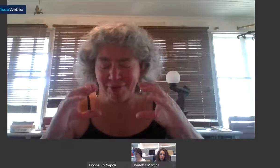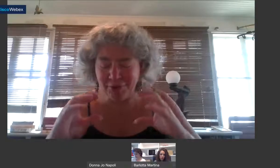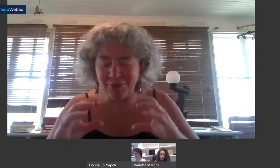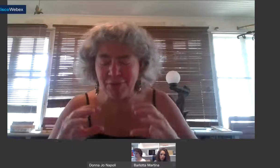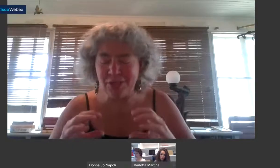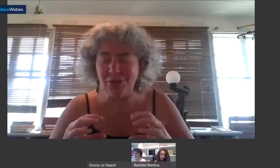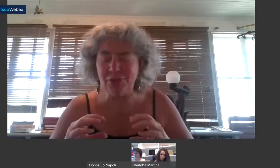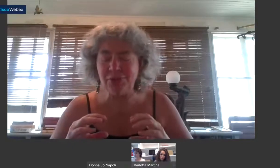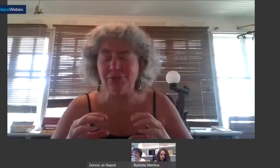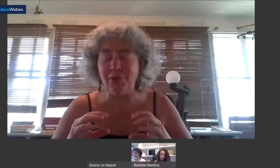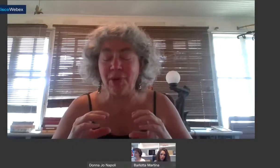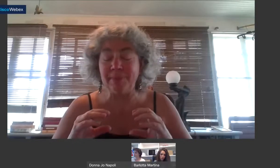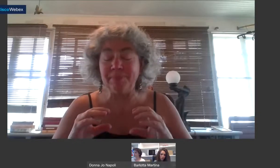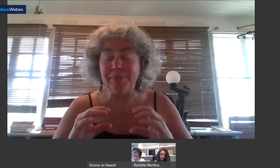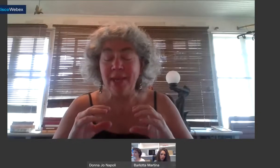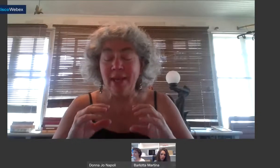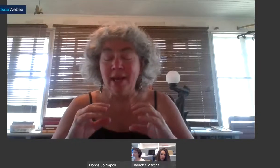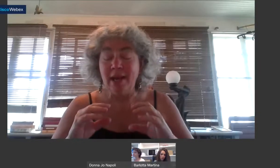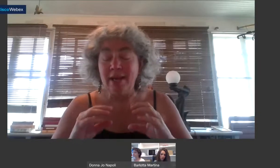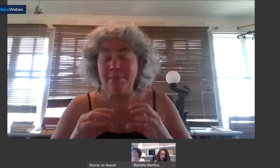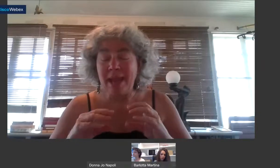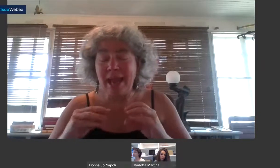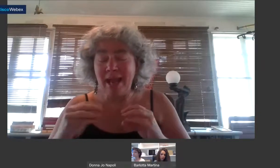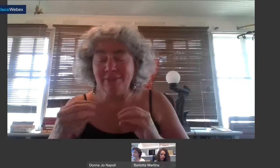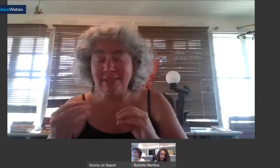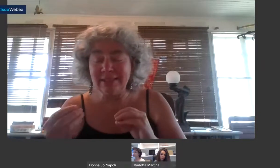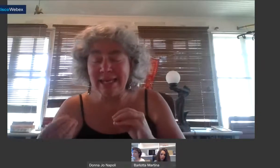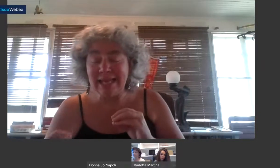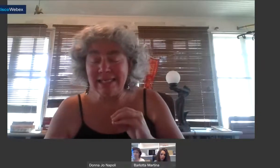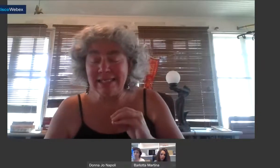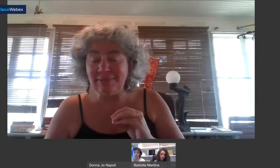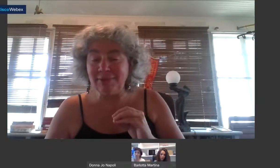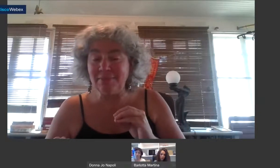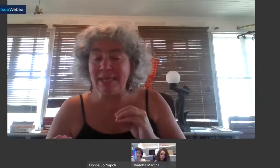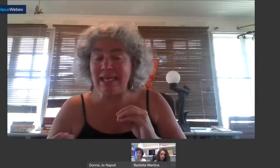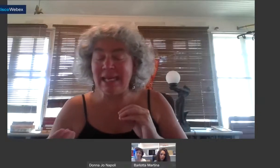effort, reduced form, have a slightly different meaning?